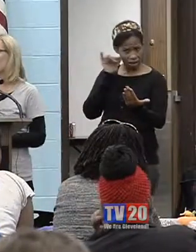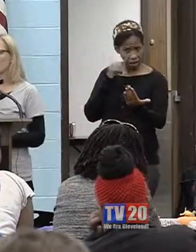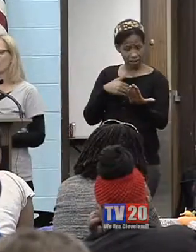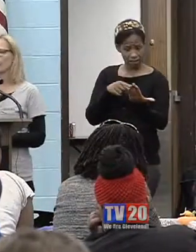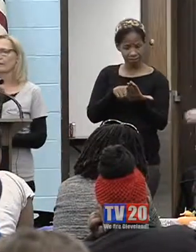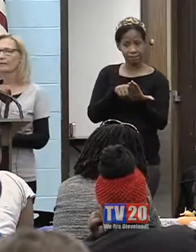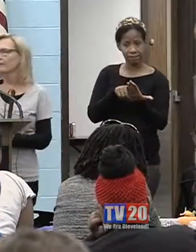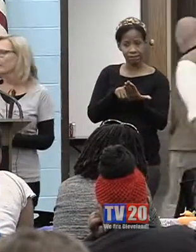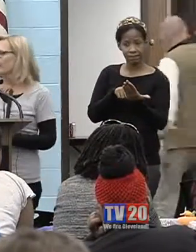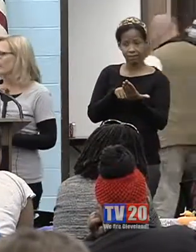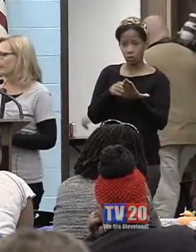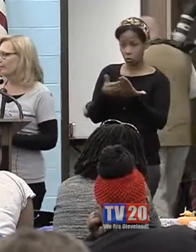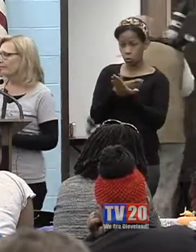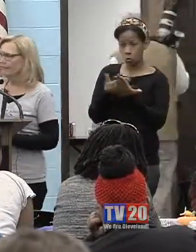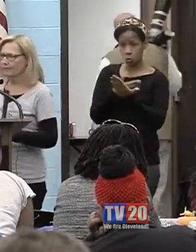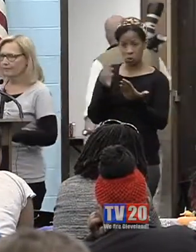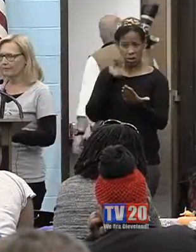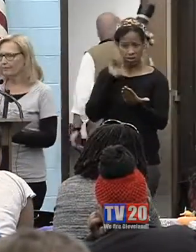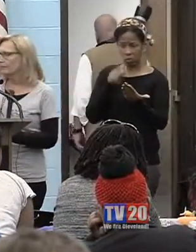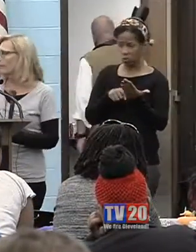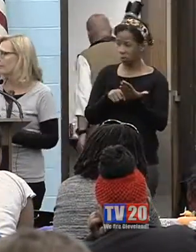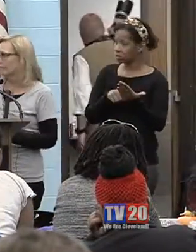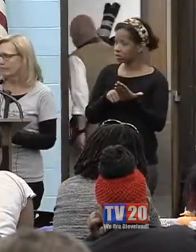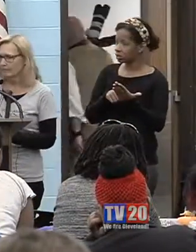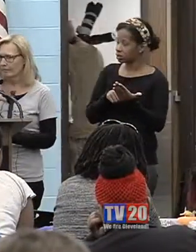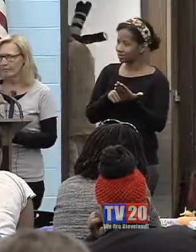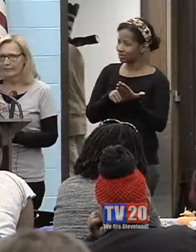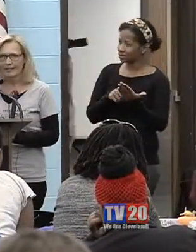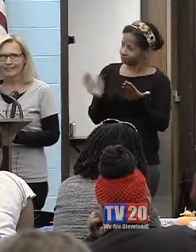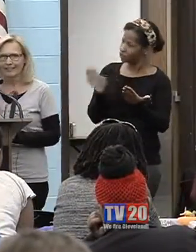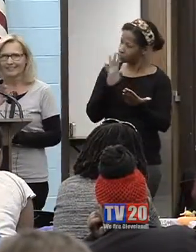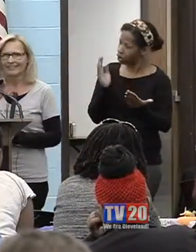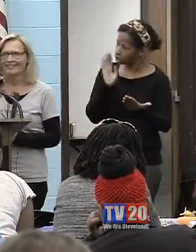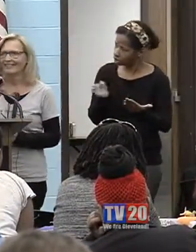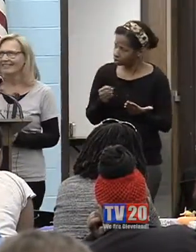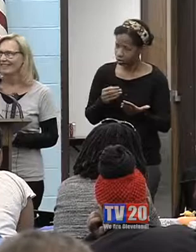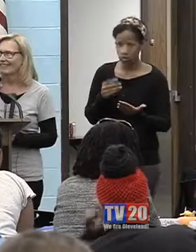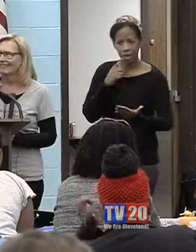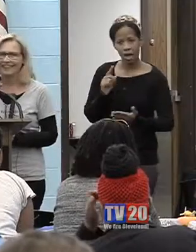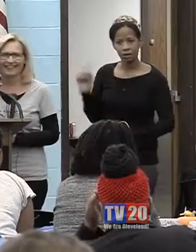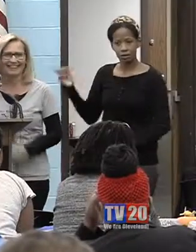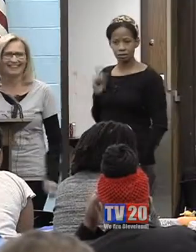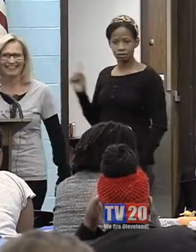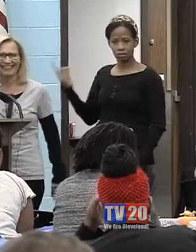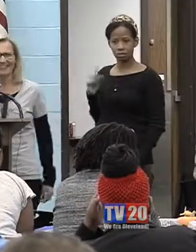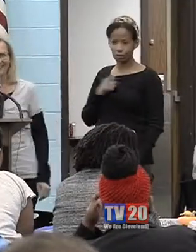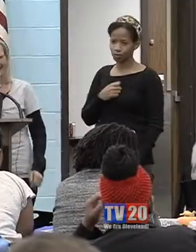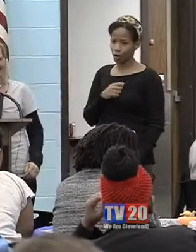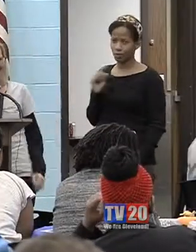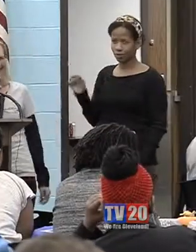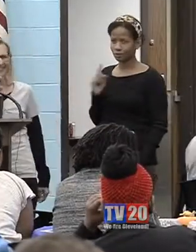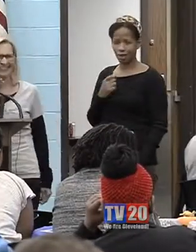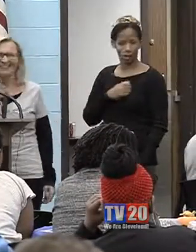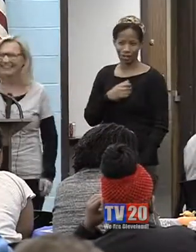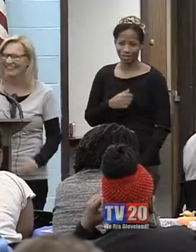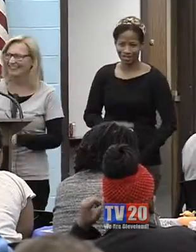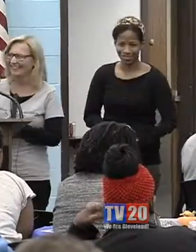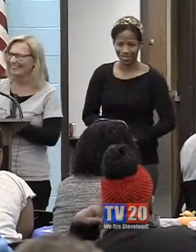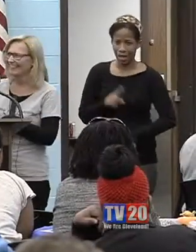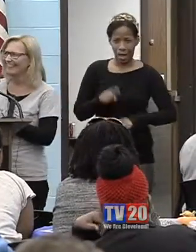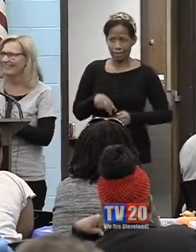new update just came out recently, I believe. A new update just came out. I wander. That's why she gave me another microphone. I